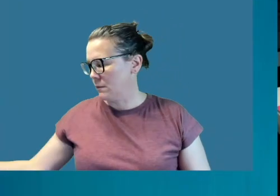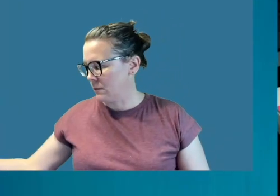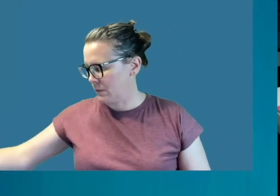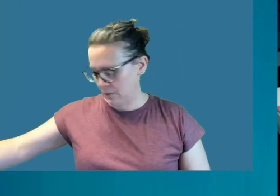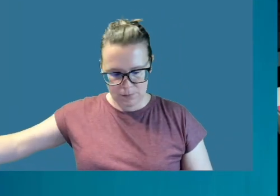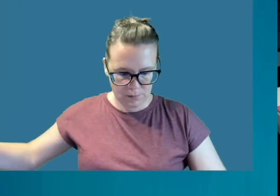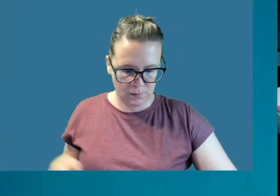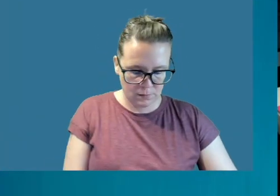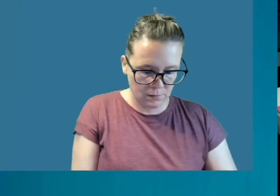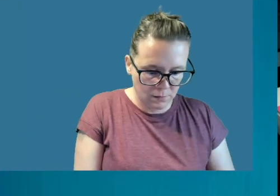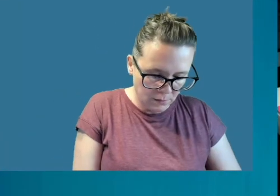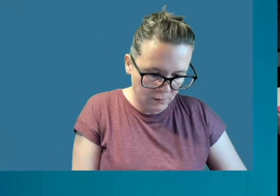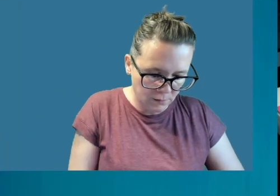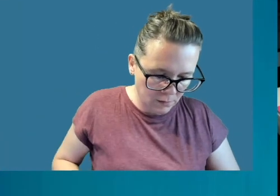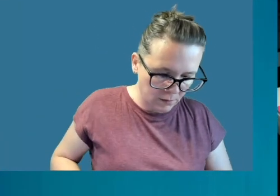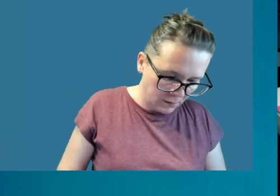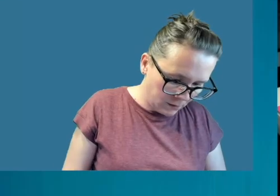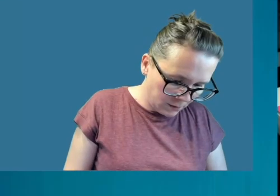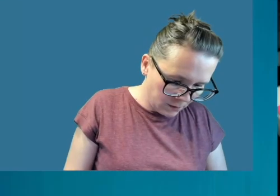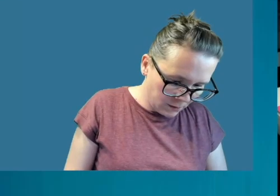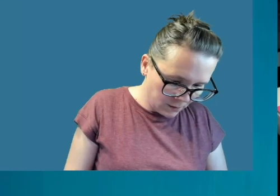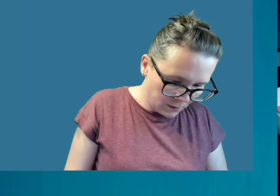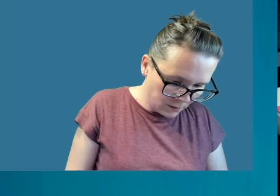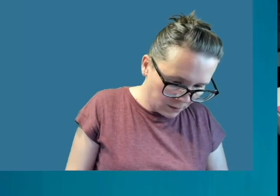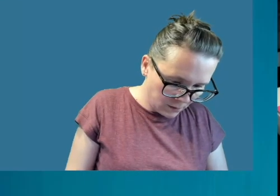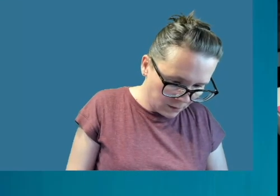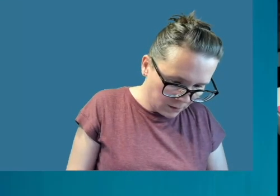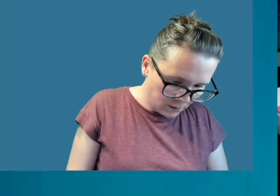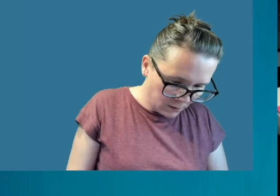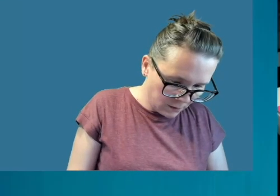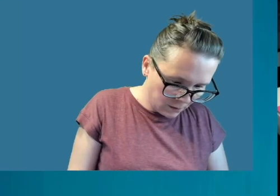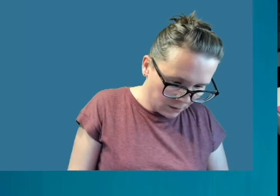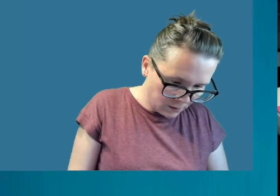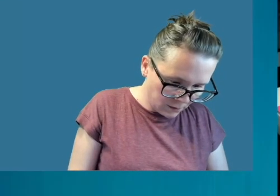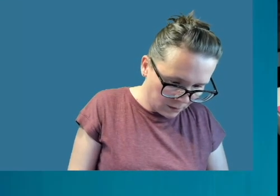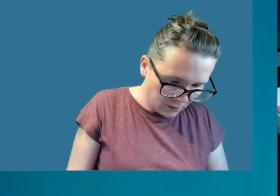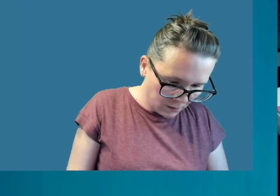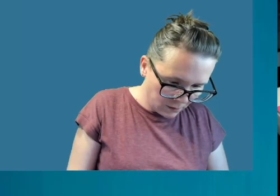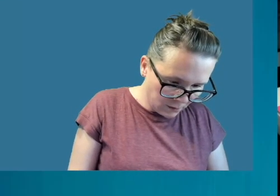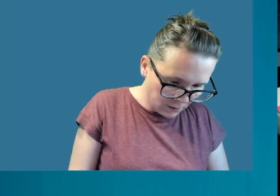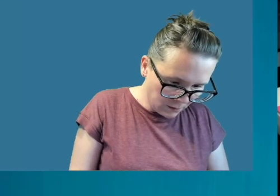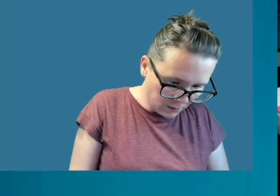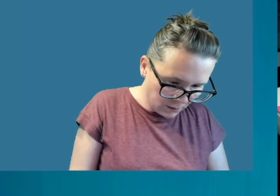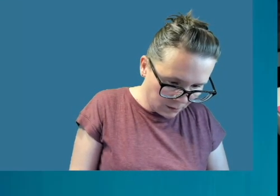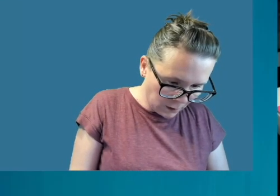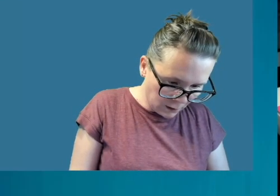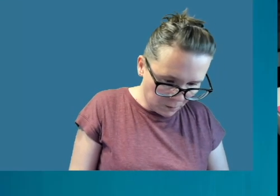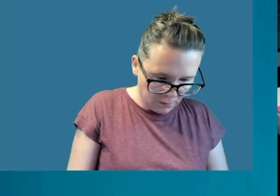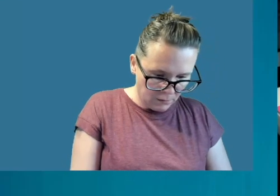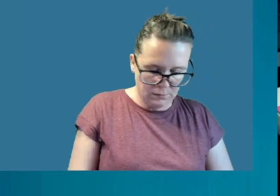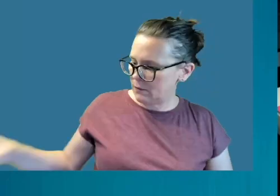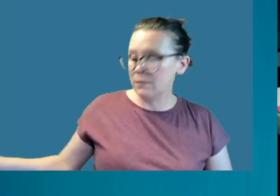pencil, and then use the pair of scissors that's in your zip packet and just cut along